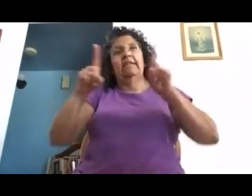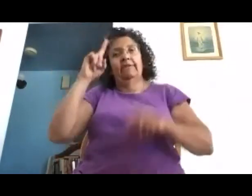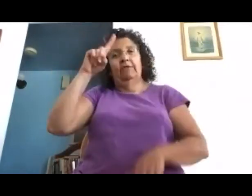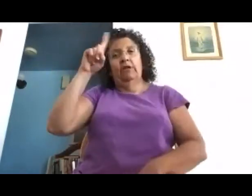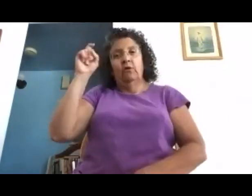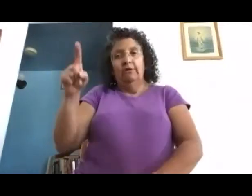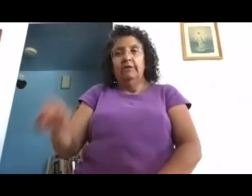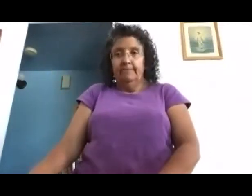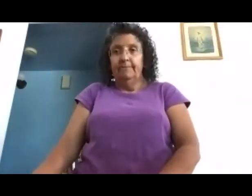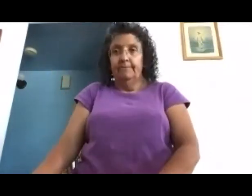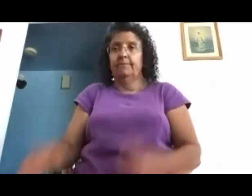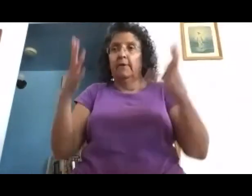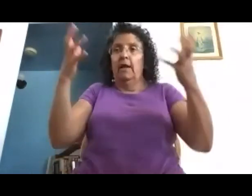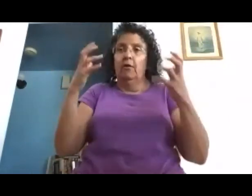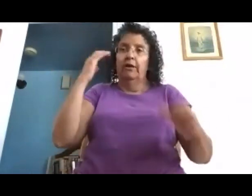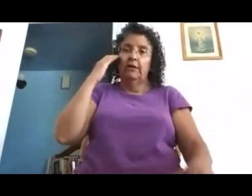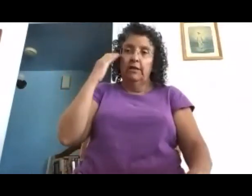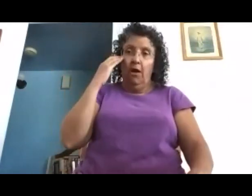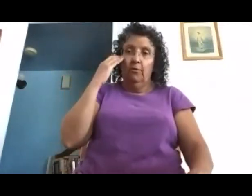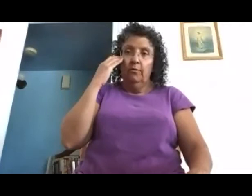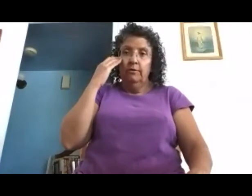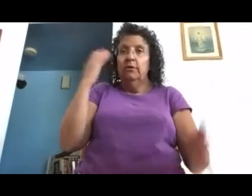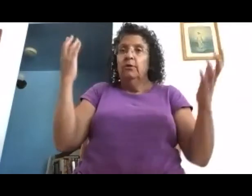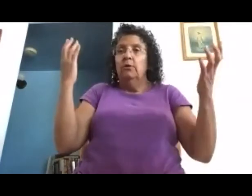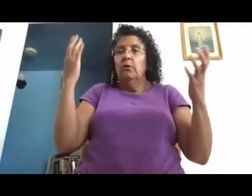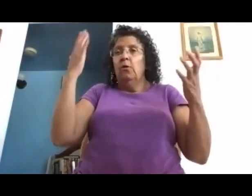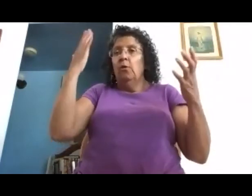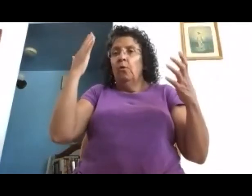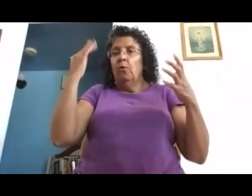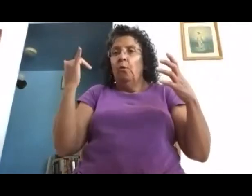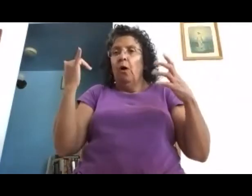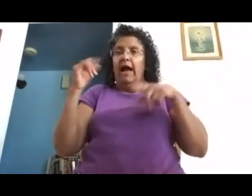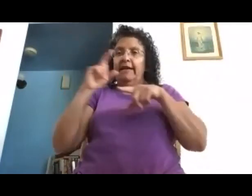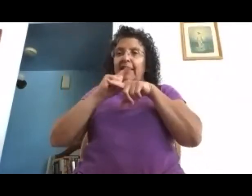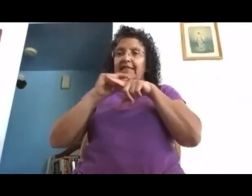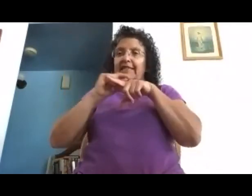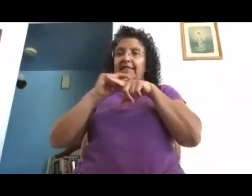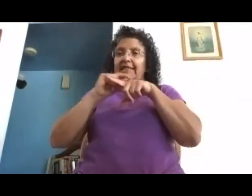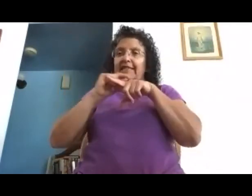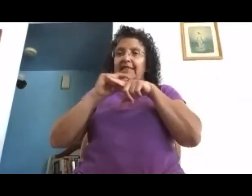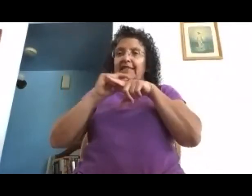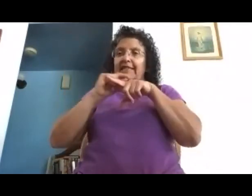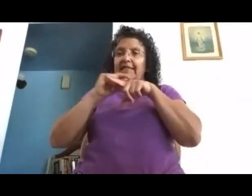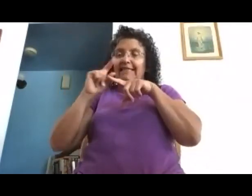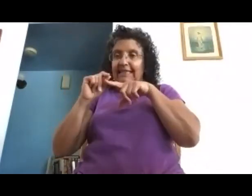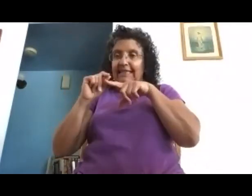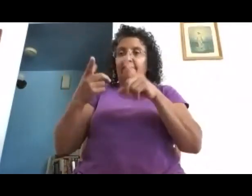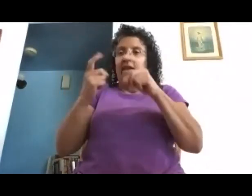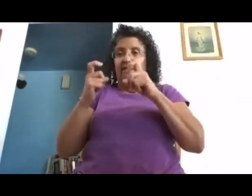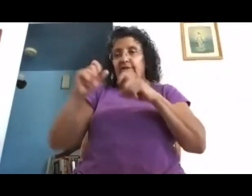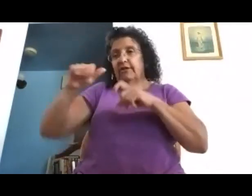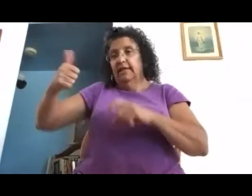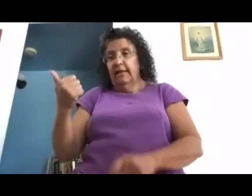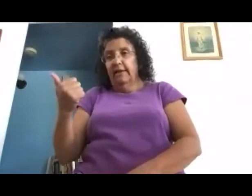I wanted to know what makes seeds sprout faster. Well, when we have